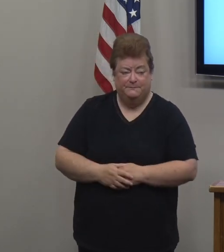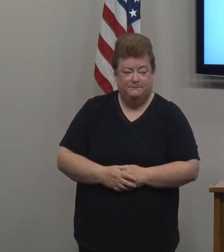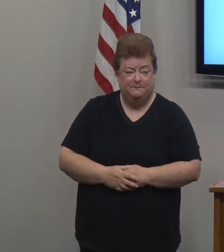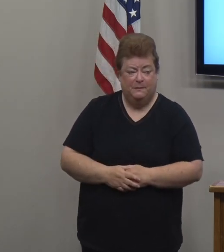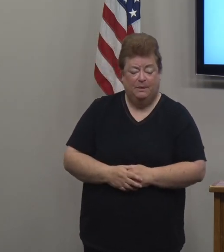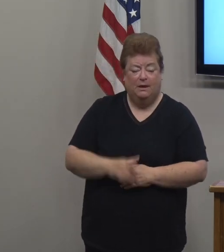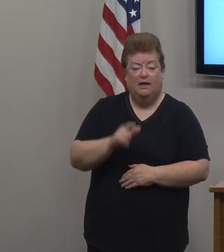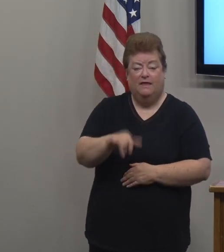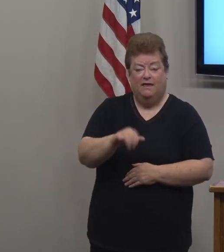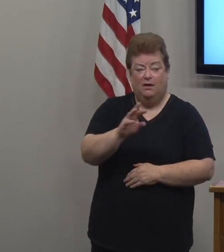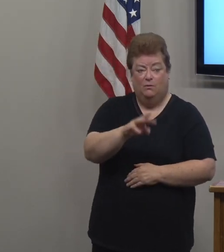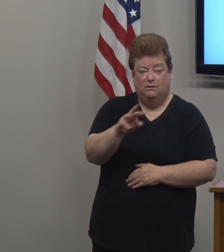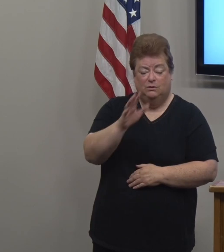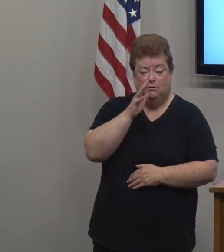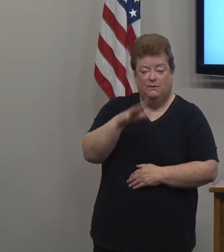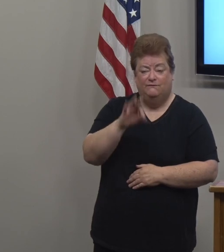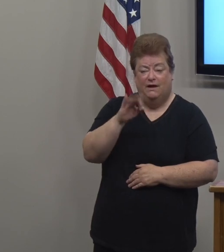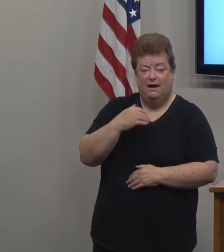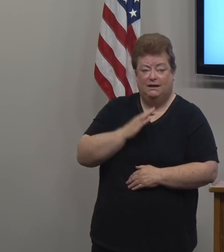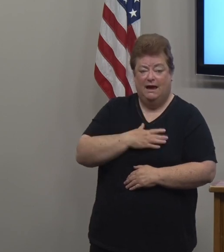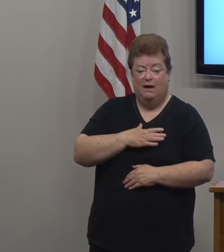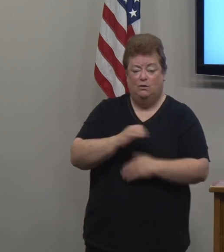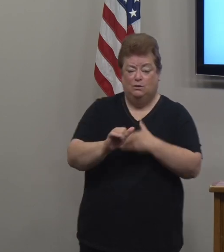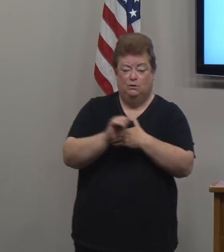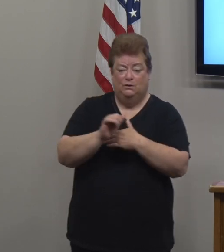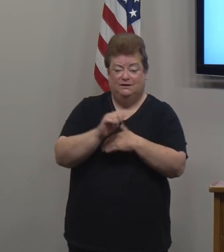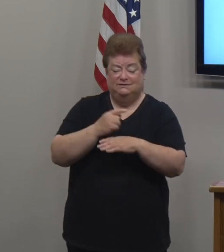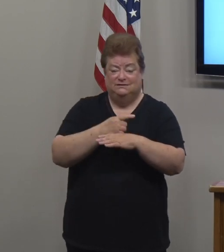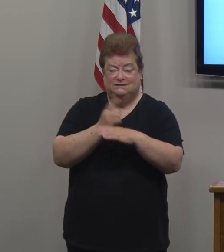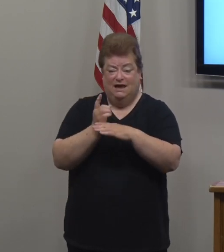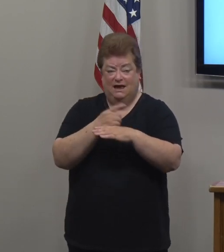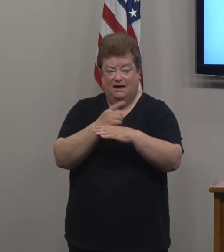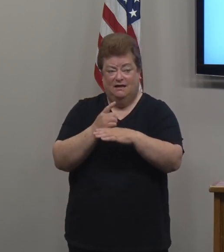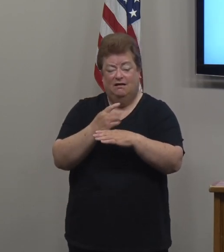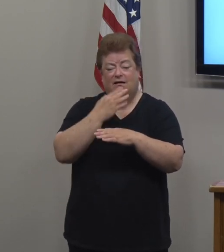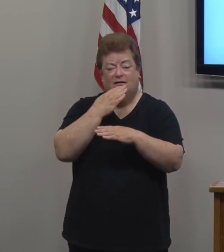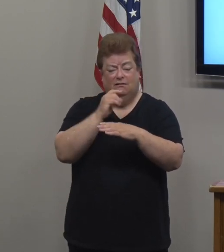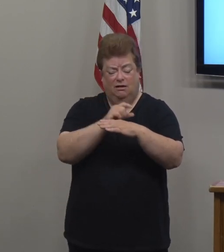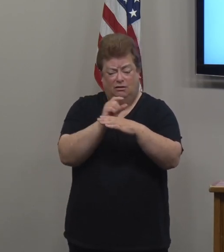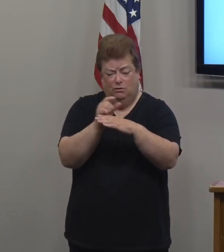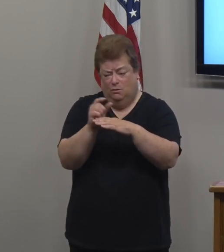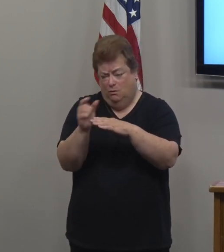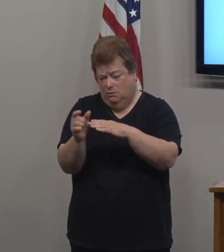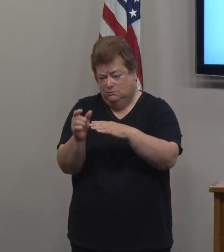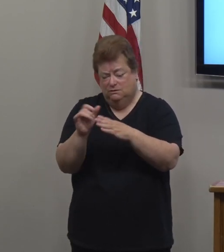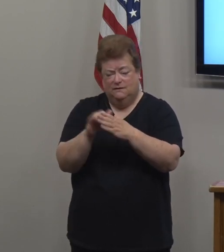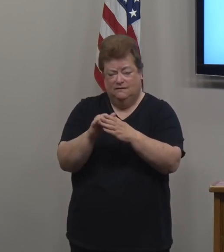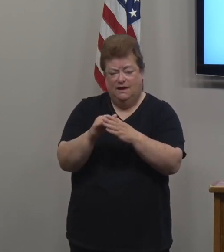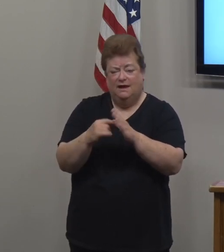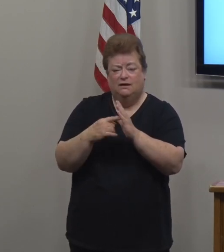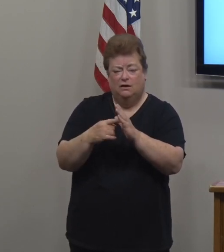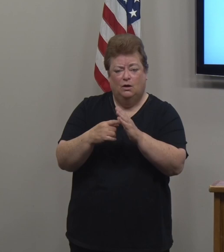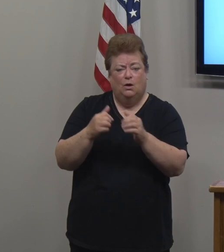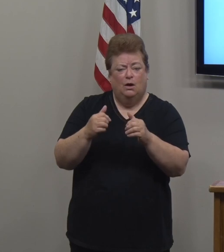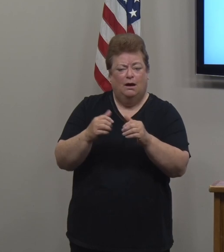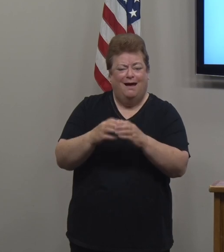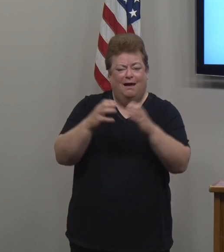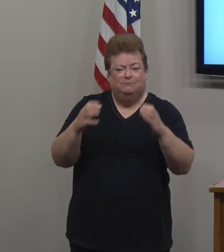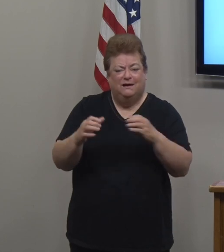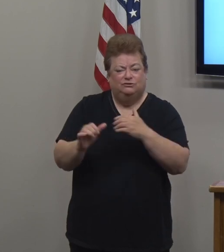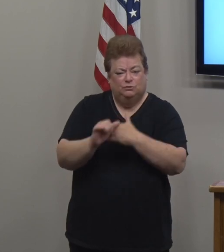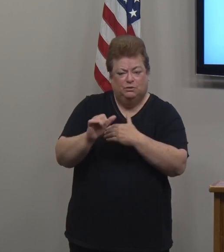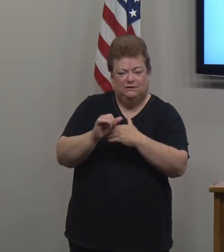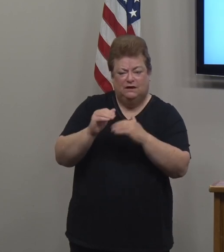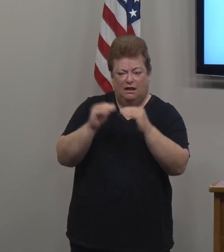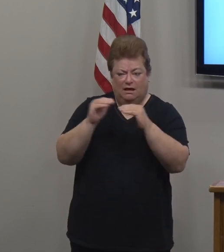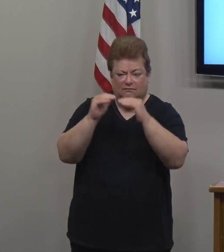that website, you also find our COVID-19 risk dial, a color-coded tool that communicates the risk level for COVID-19